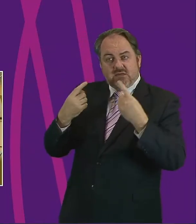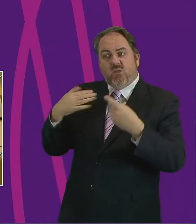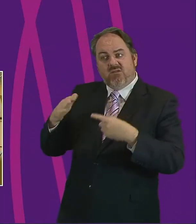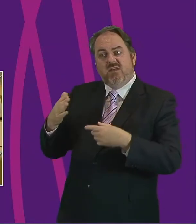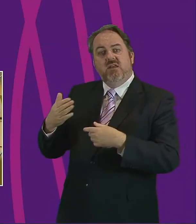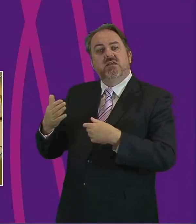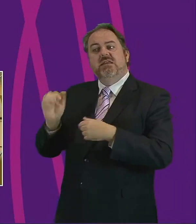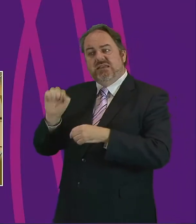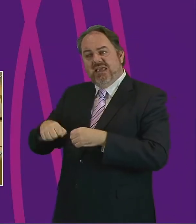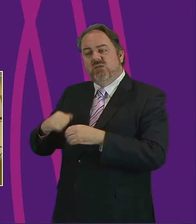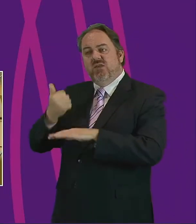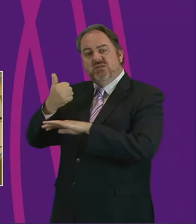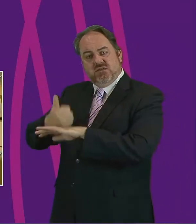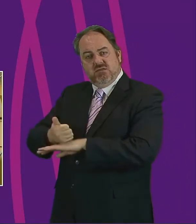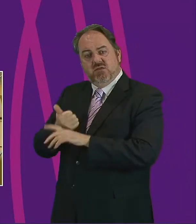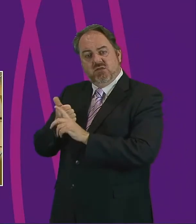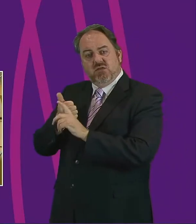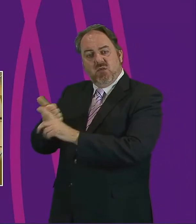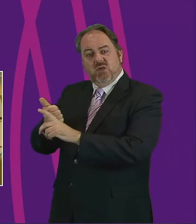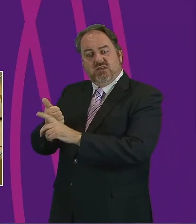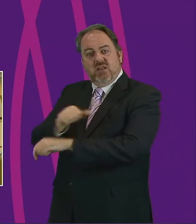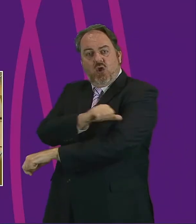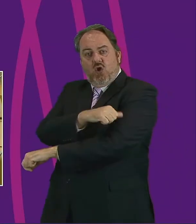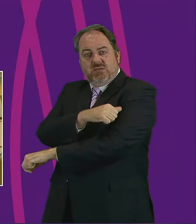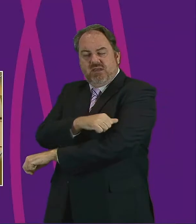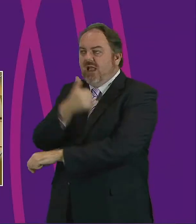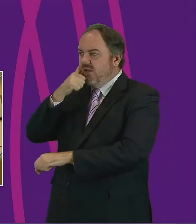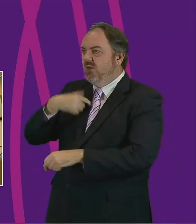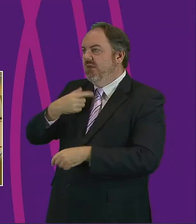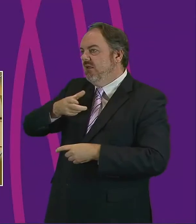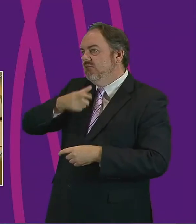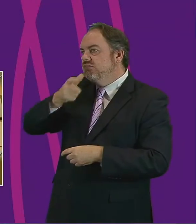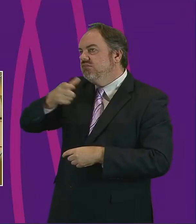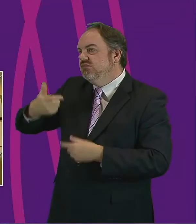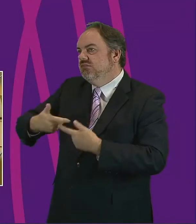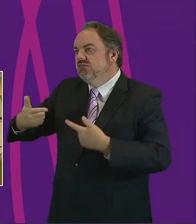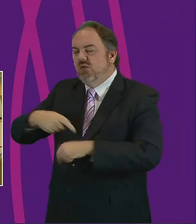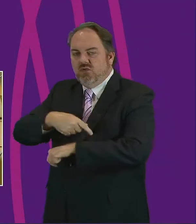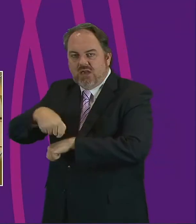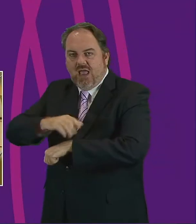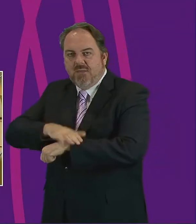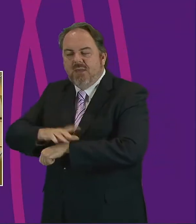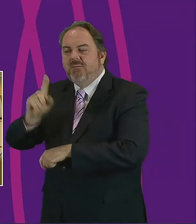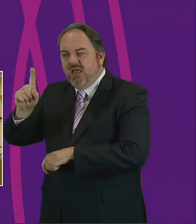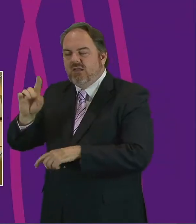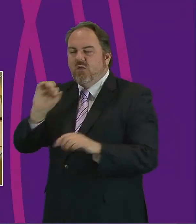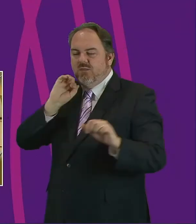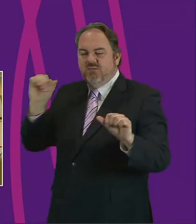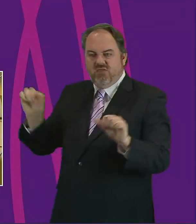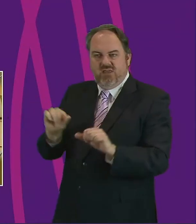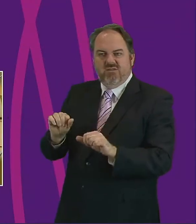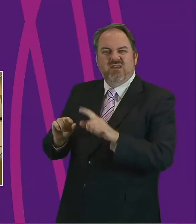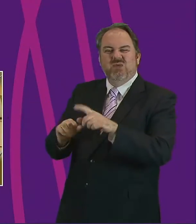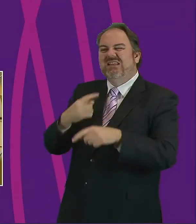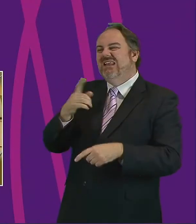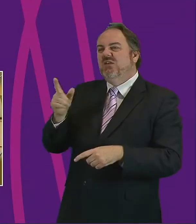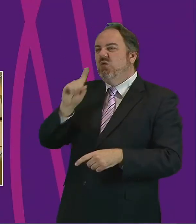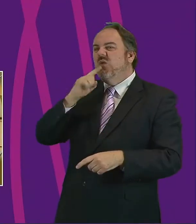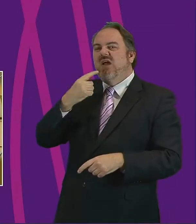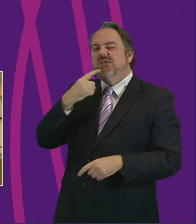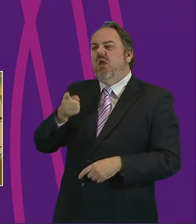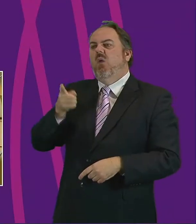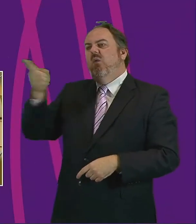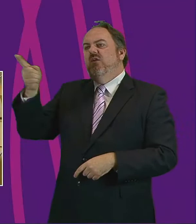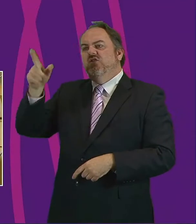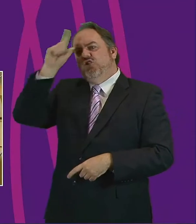last point, Presiding Officer, because you're looking at me impatiently, understandably, but my last point is for people making simplistic comparisons with what we did in the